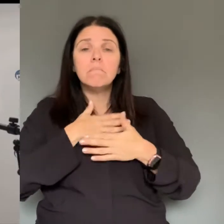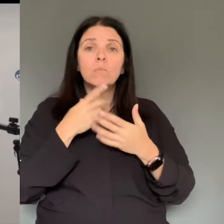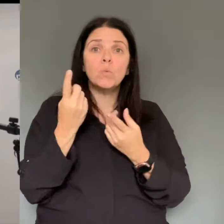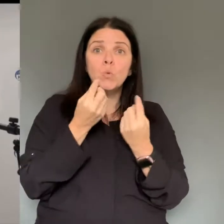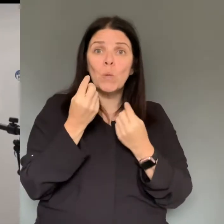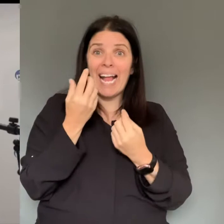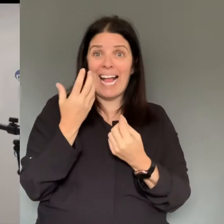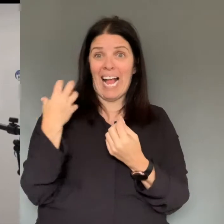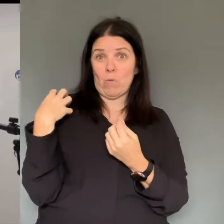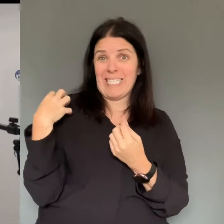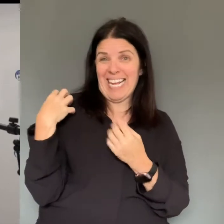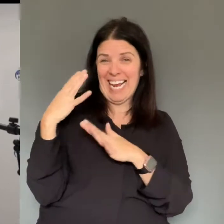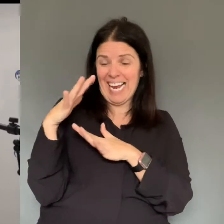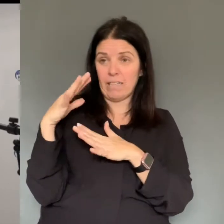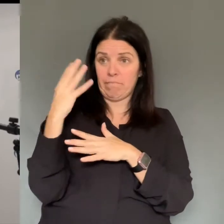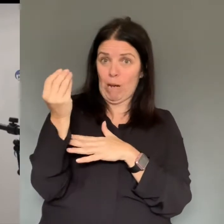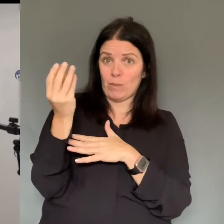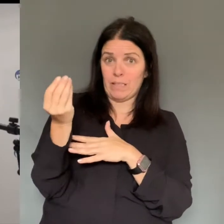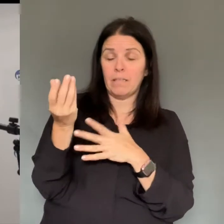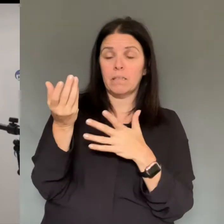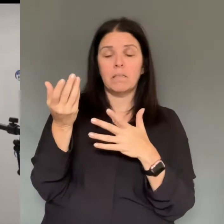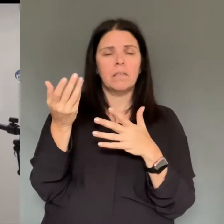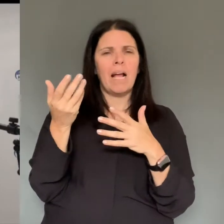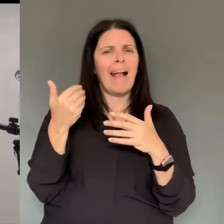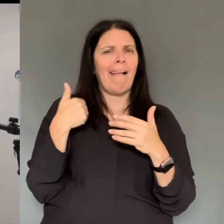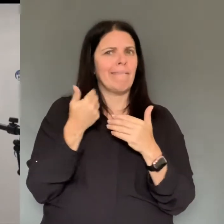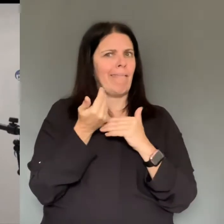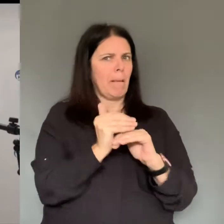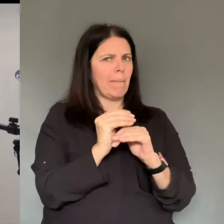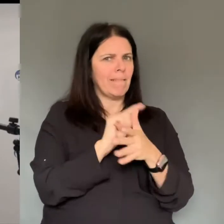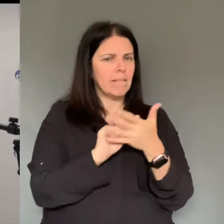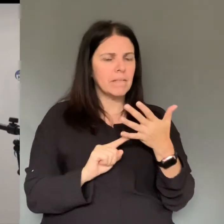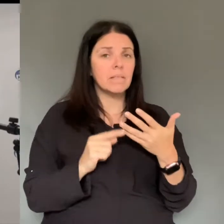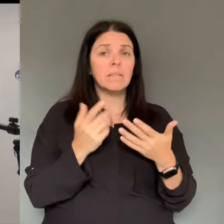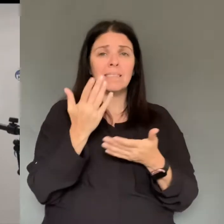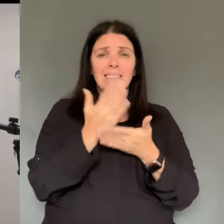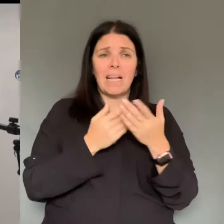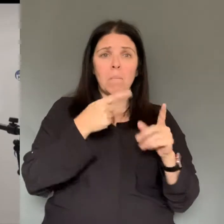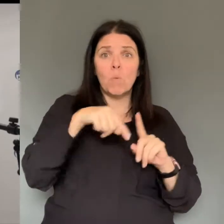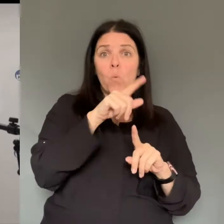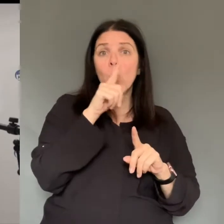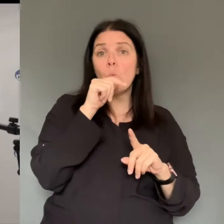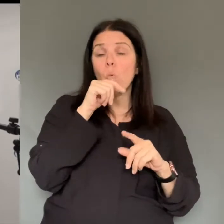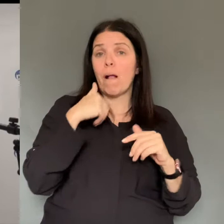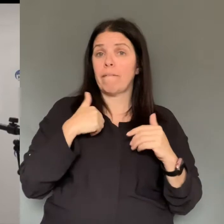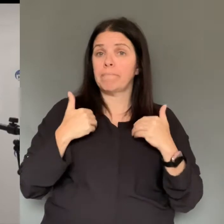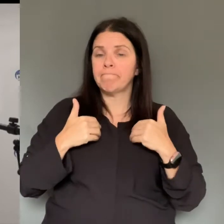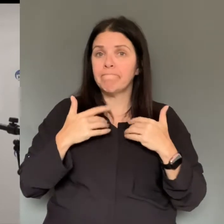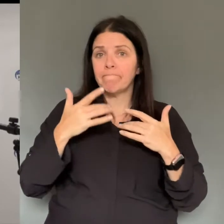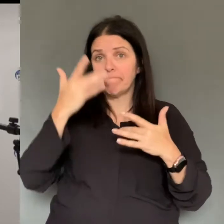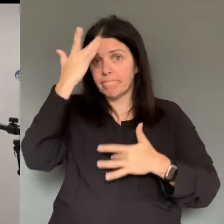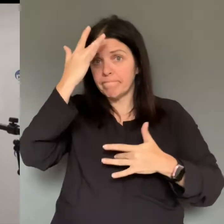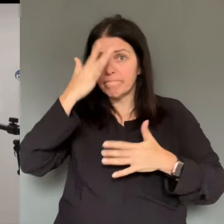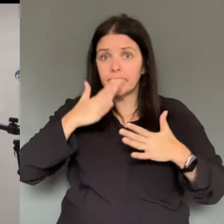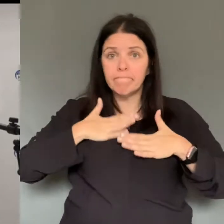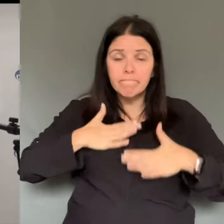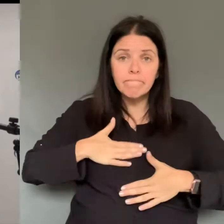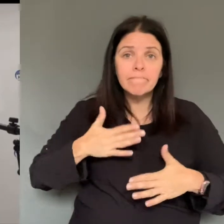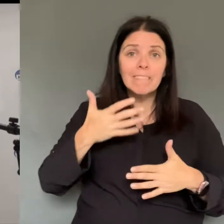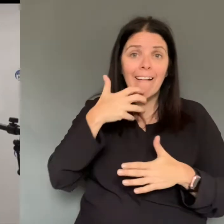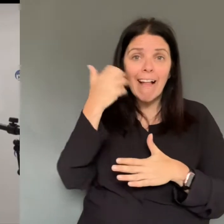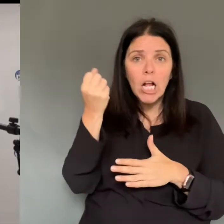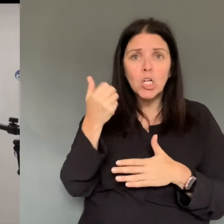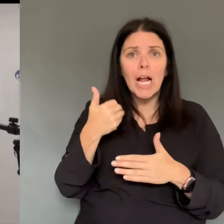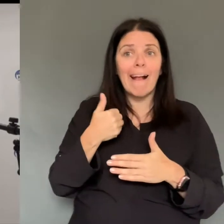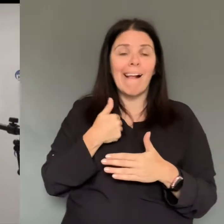what everyone is looking for: people to stay home, maintain physical distancing, and try to flatten the curve